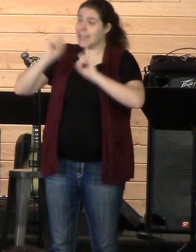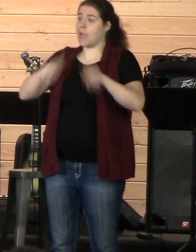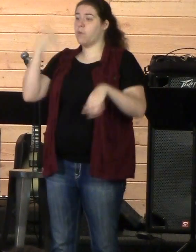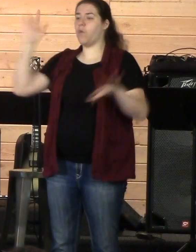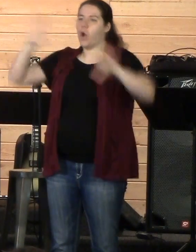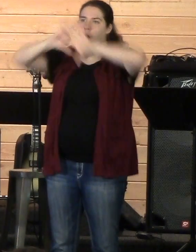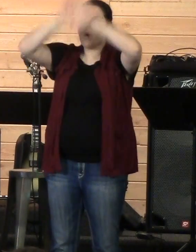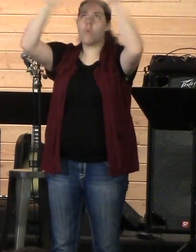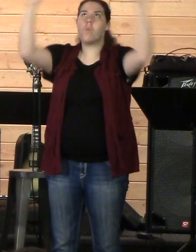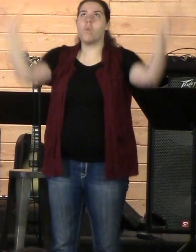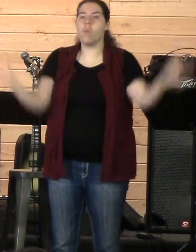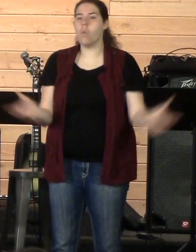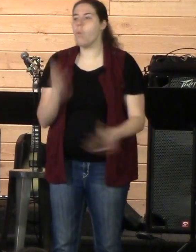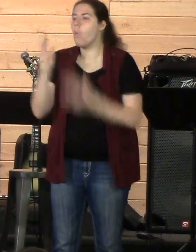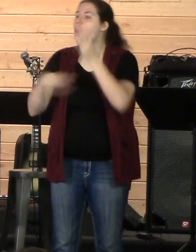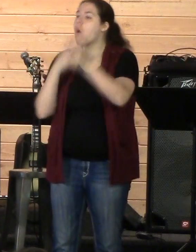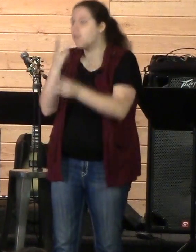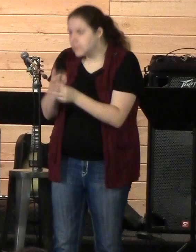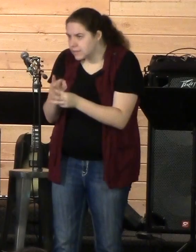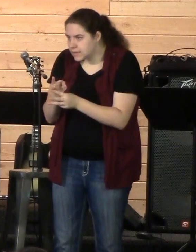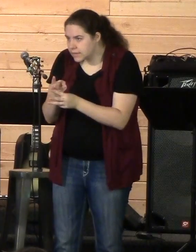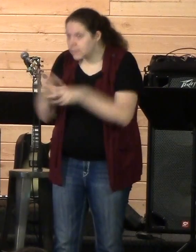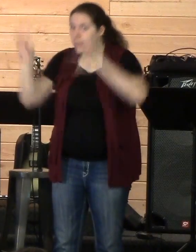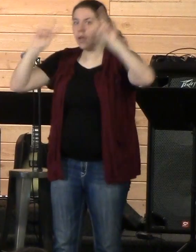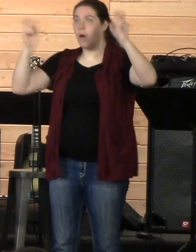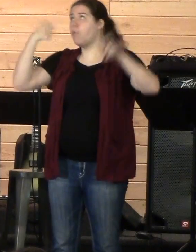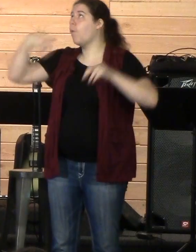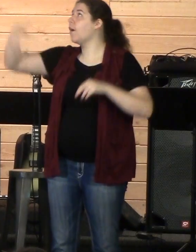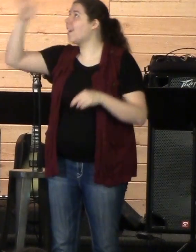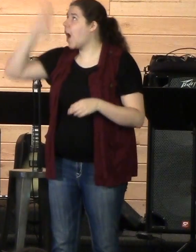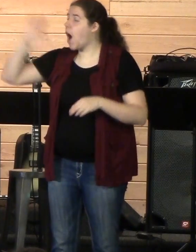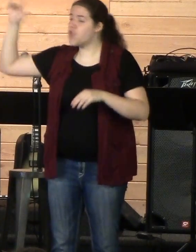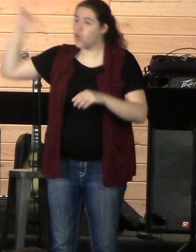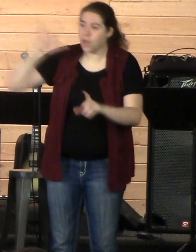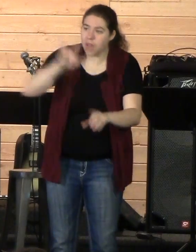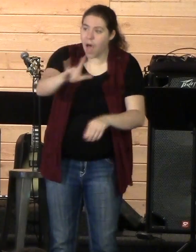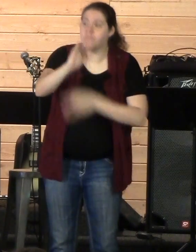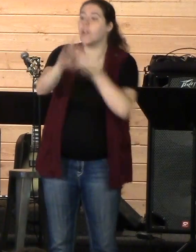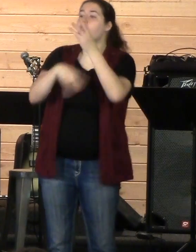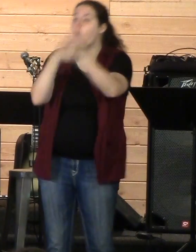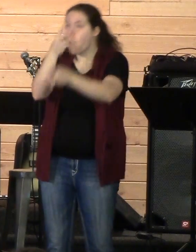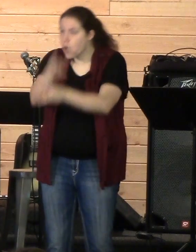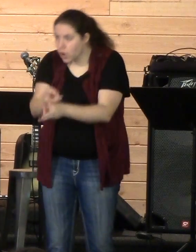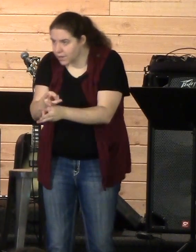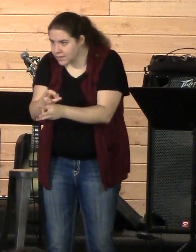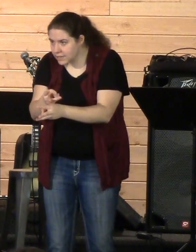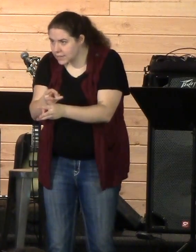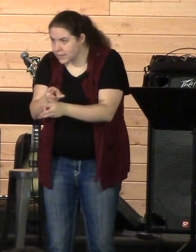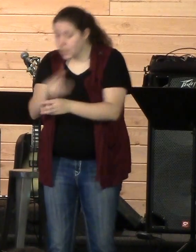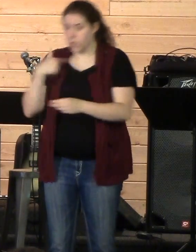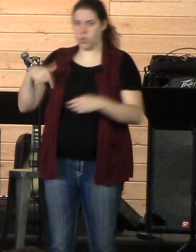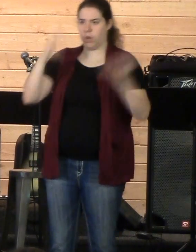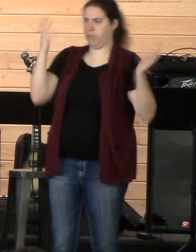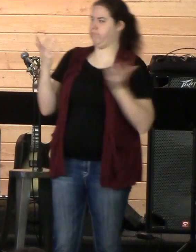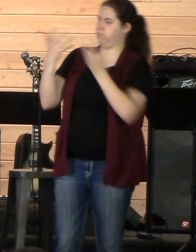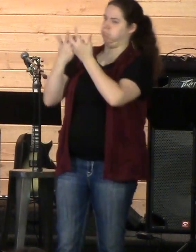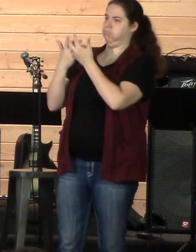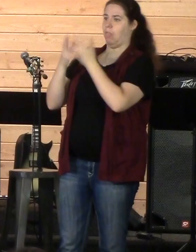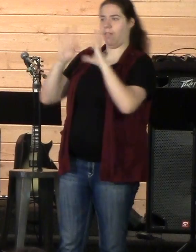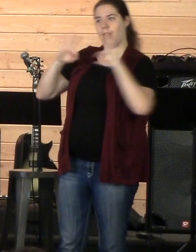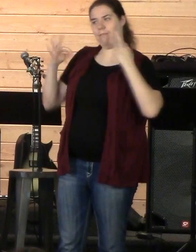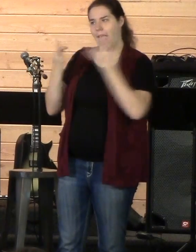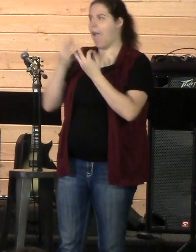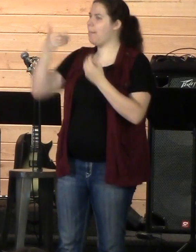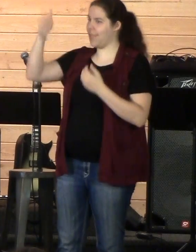the world that he gave. And we're grafted in to this family of God. But the Pharisees and the heart of a